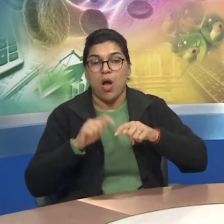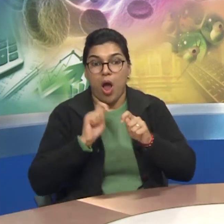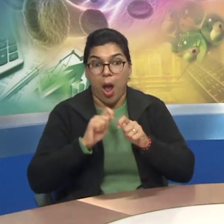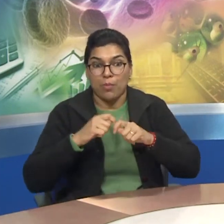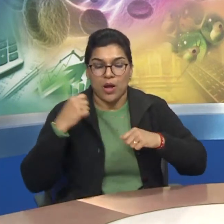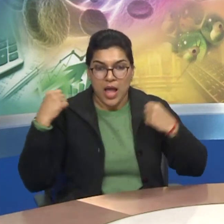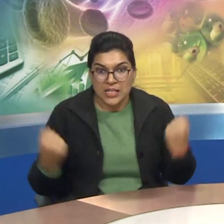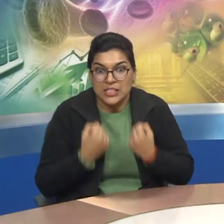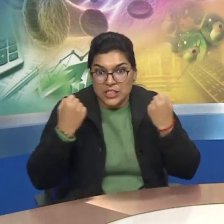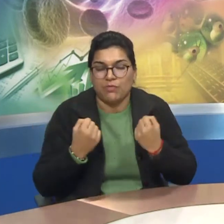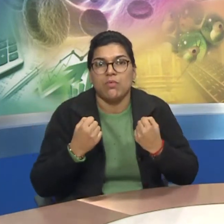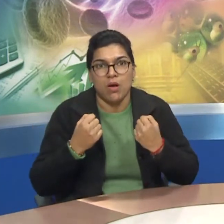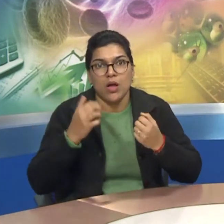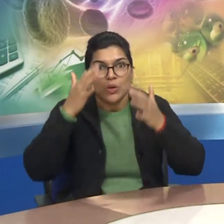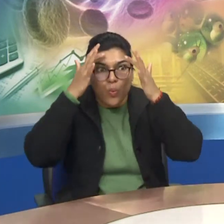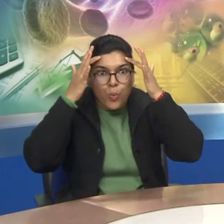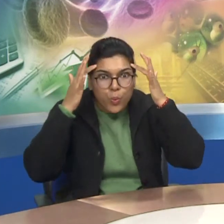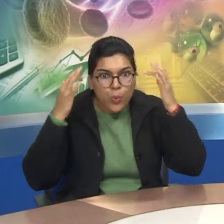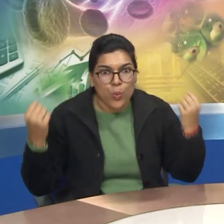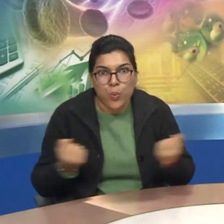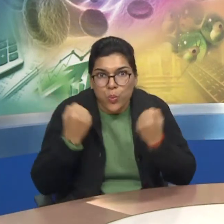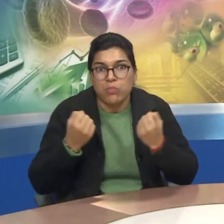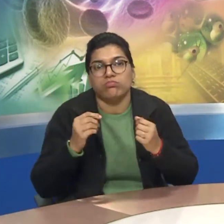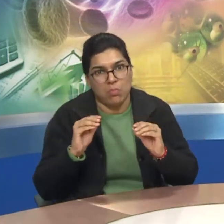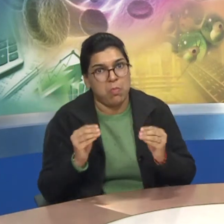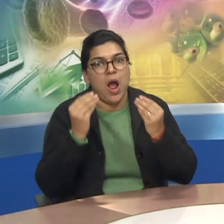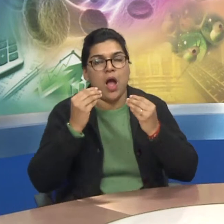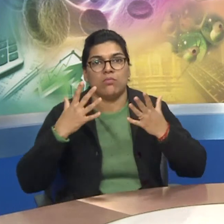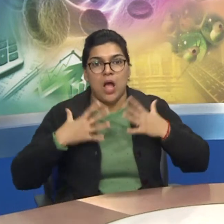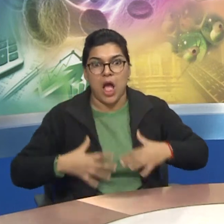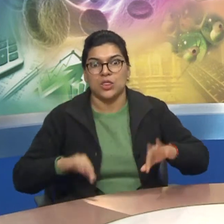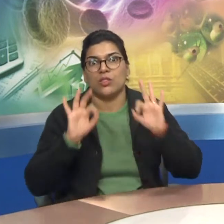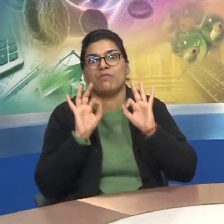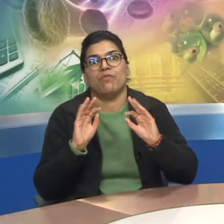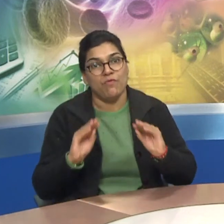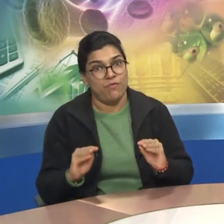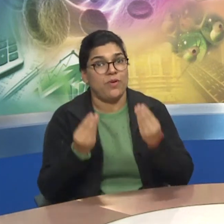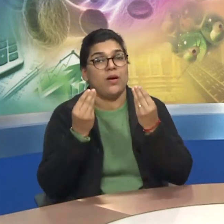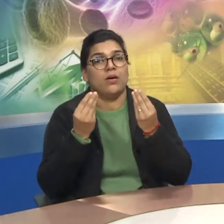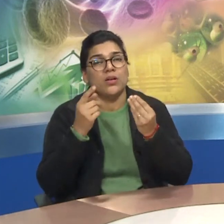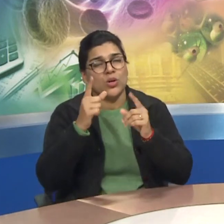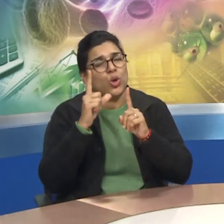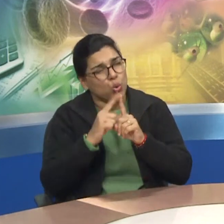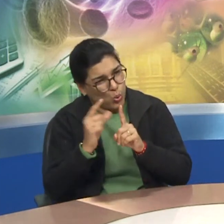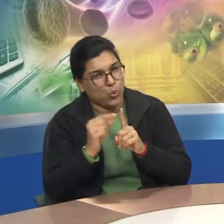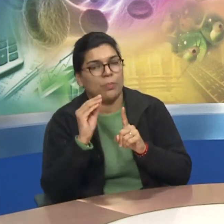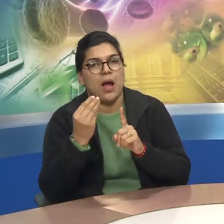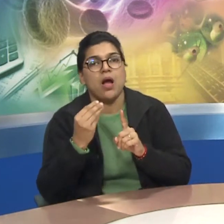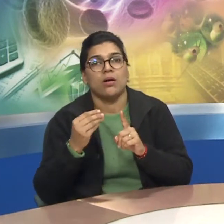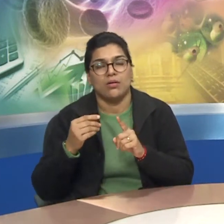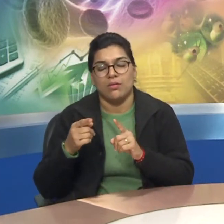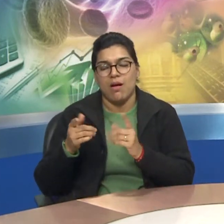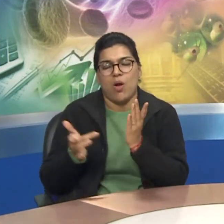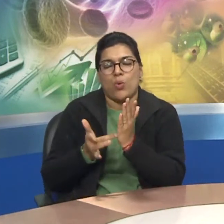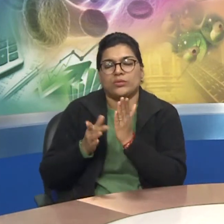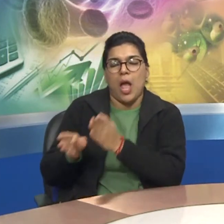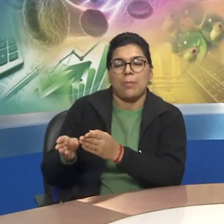So it is up to us how do we enjoy our daily